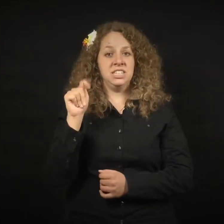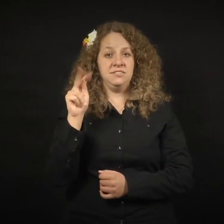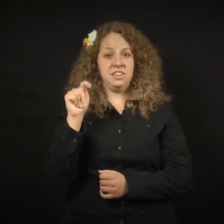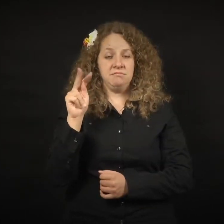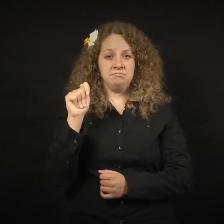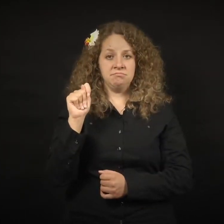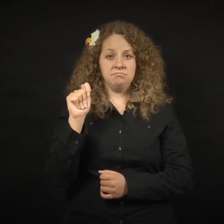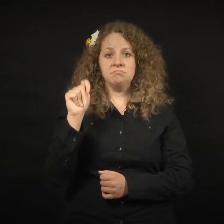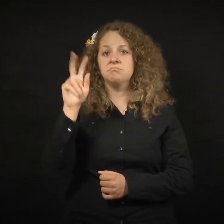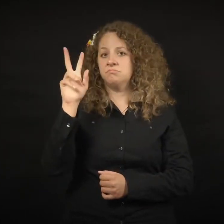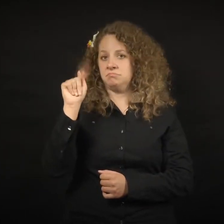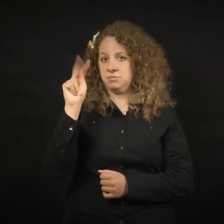TV.